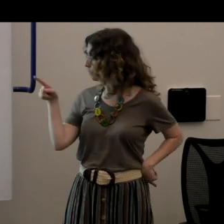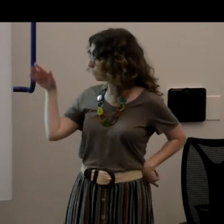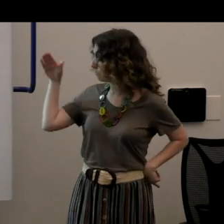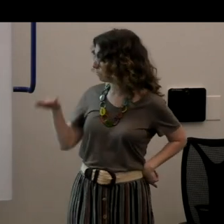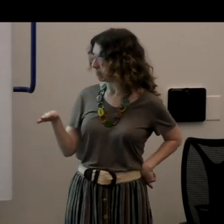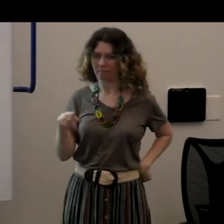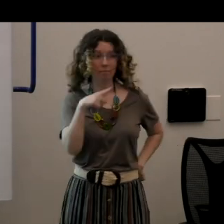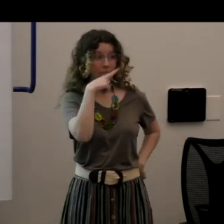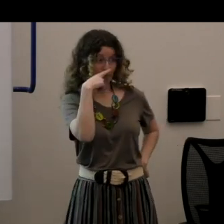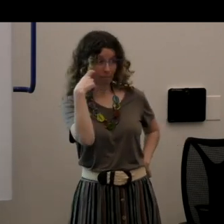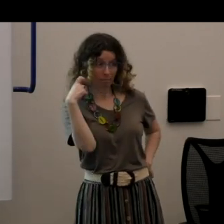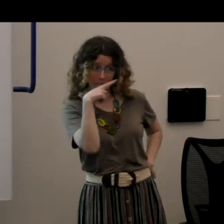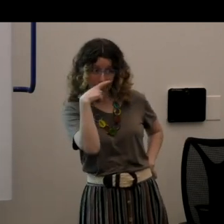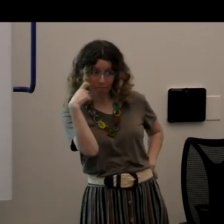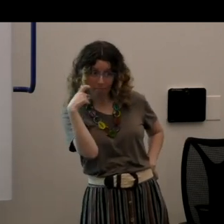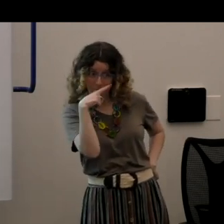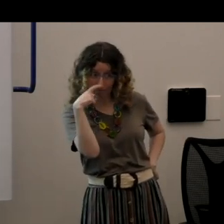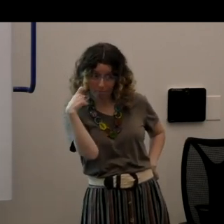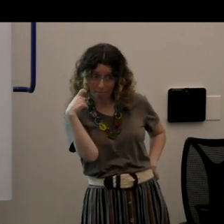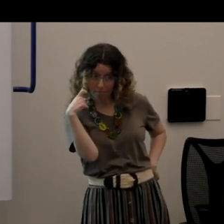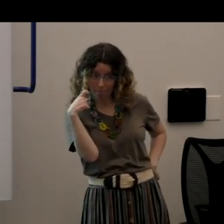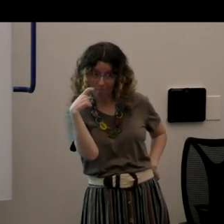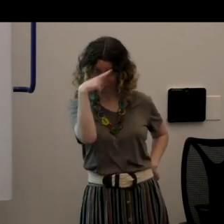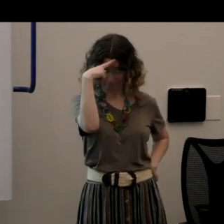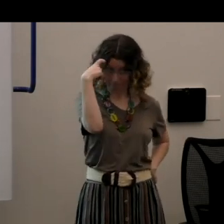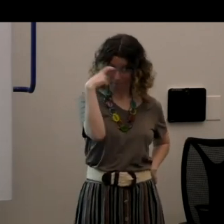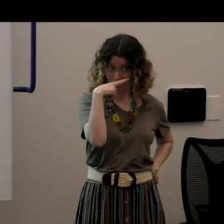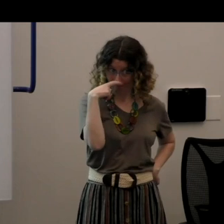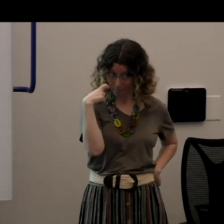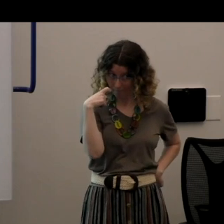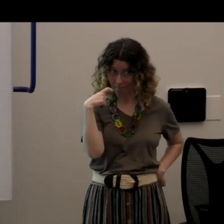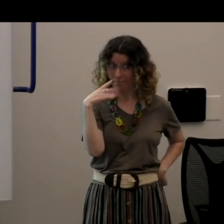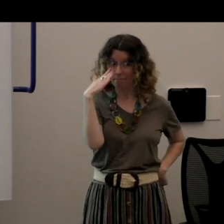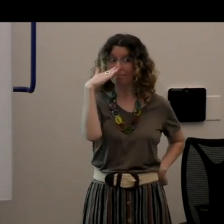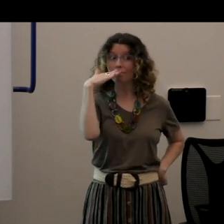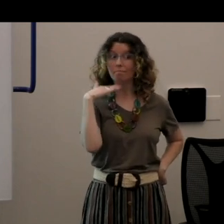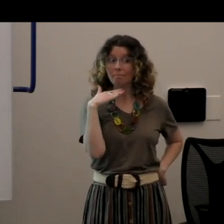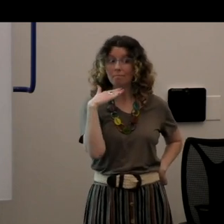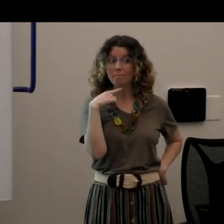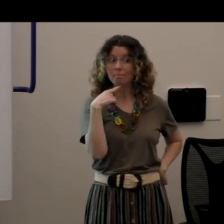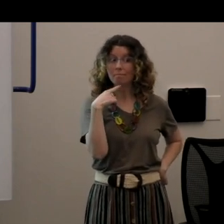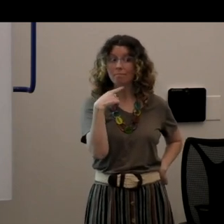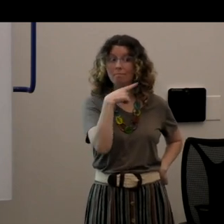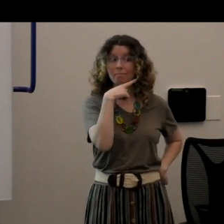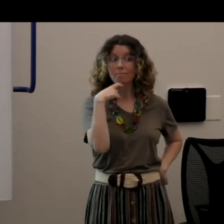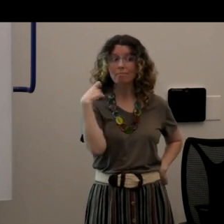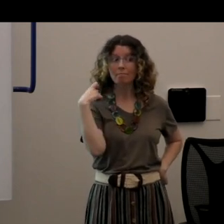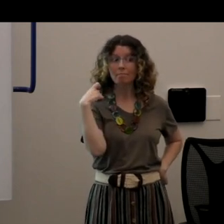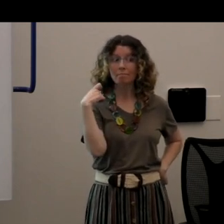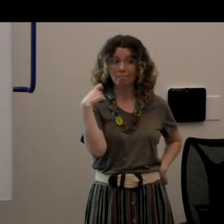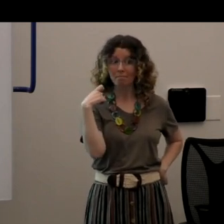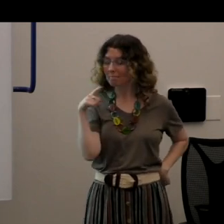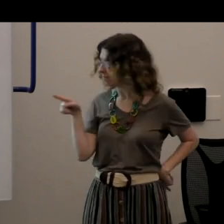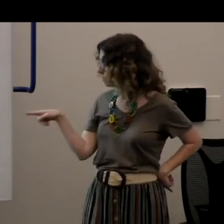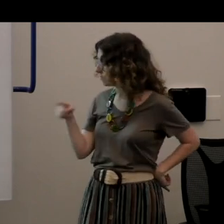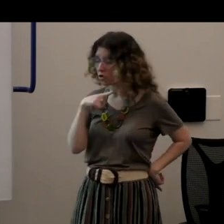finger becoming like an X hand shape, and then near the nose, okay, for ugly, and then down lower to